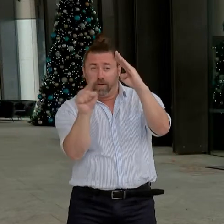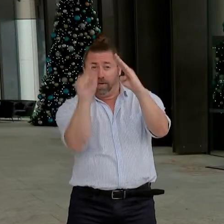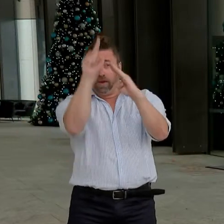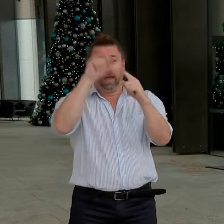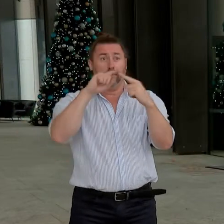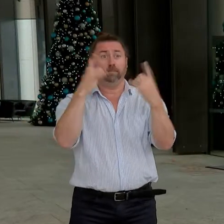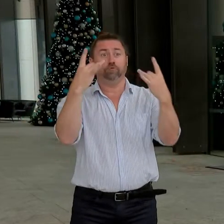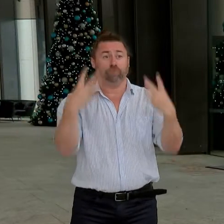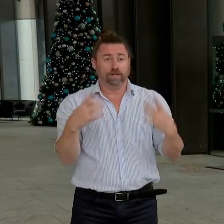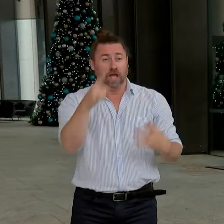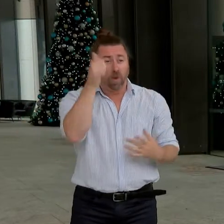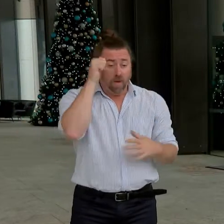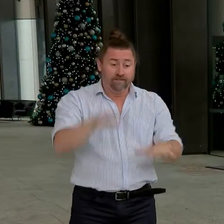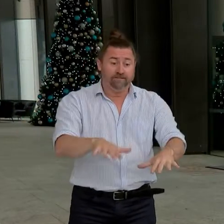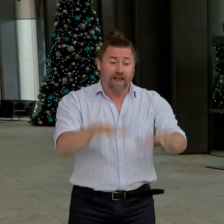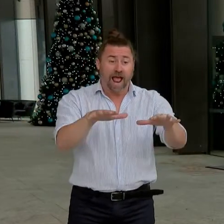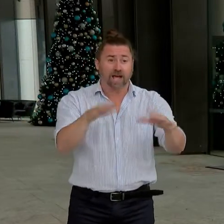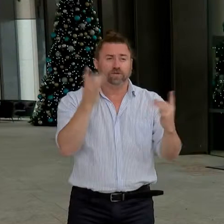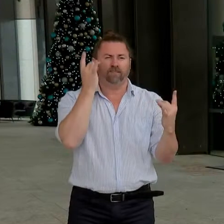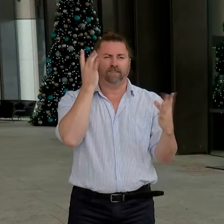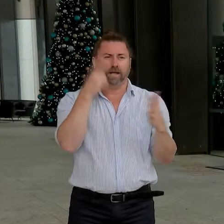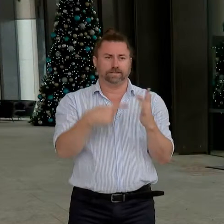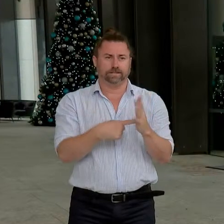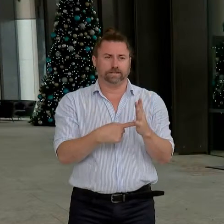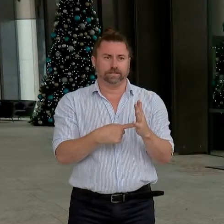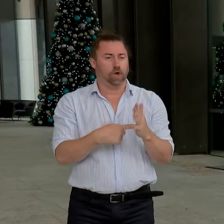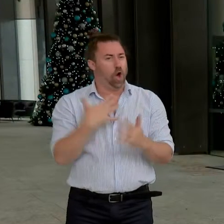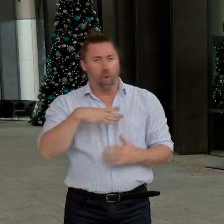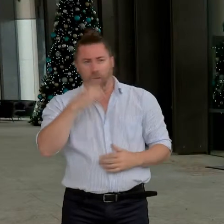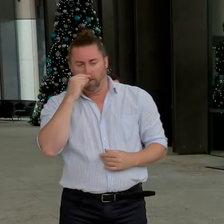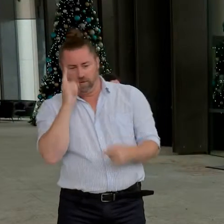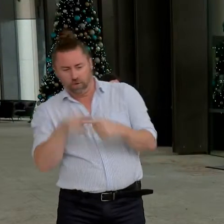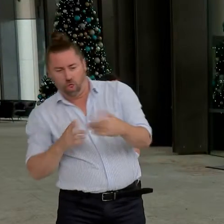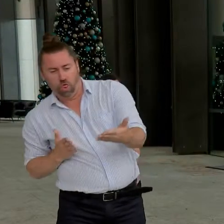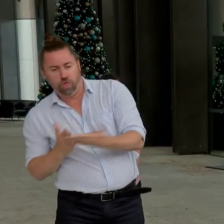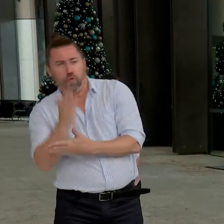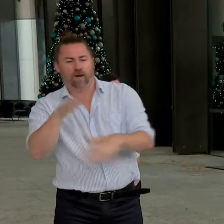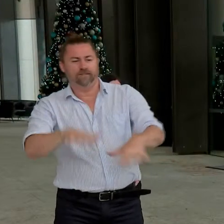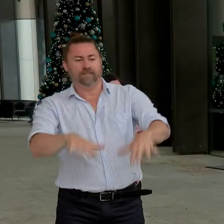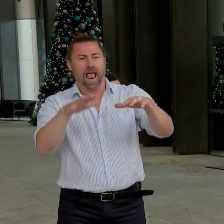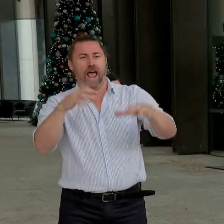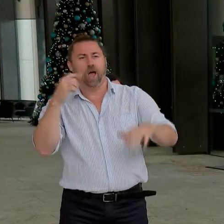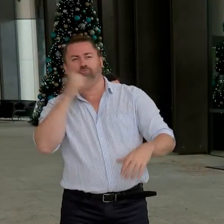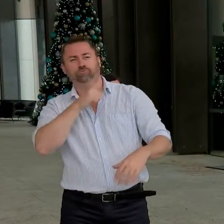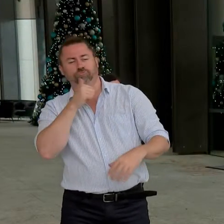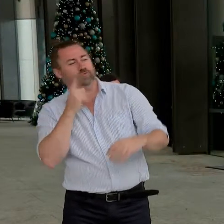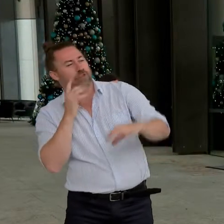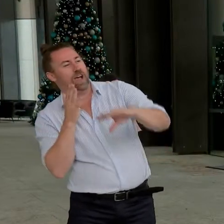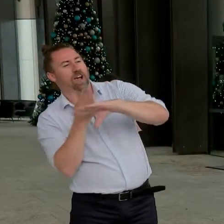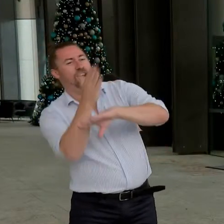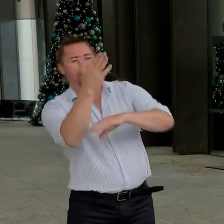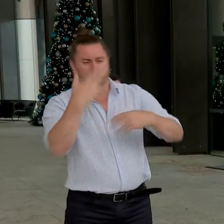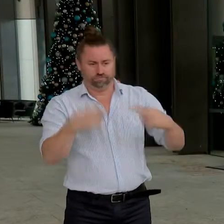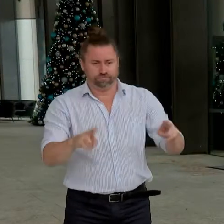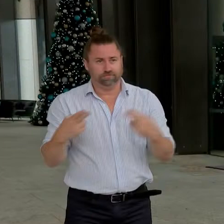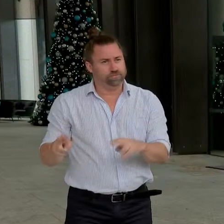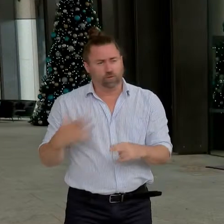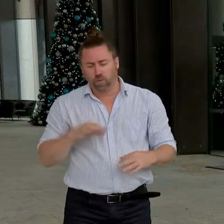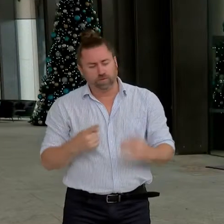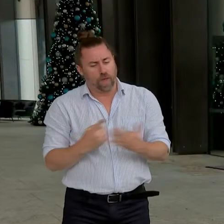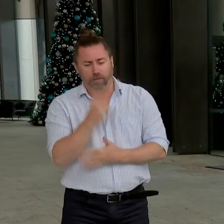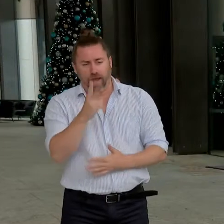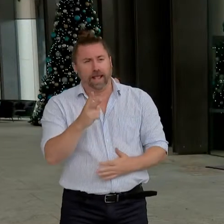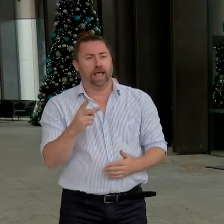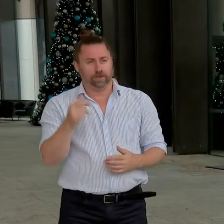flooded, forget it. We've already lost people this year because of people driving into flooded waters. So very important people understand that weather's coming towards us. Thank you.